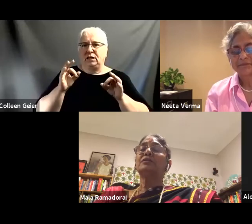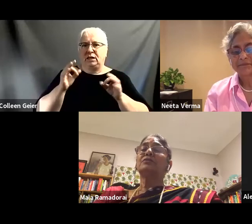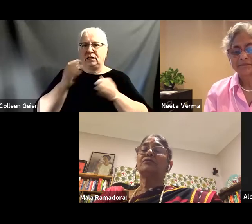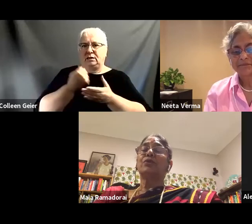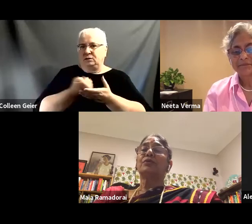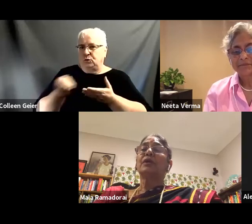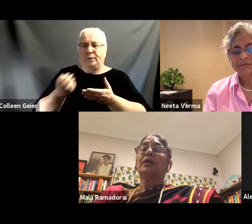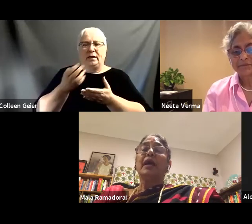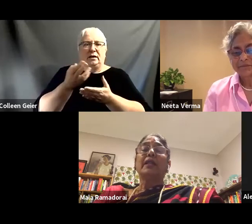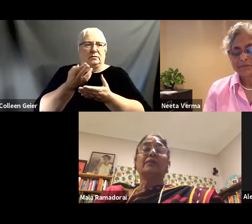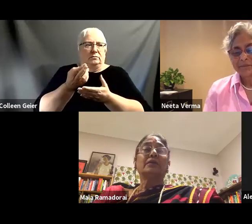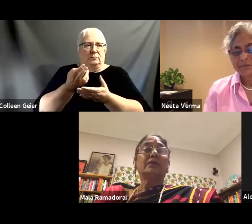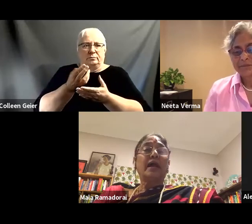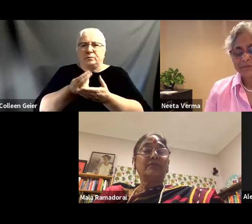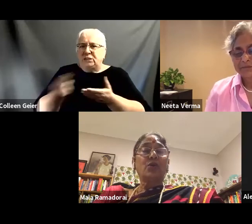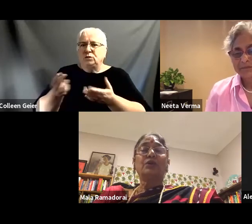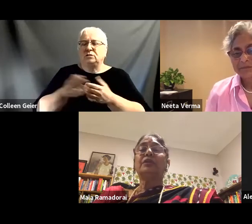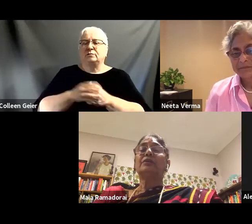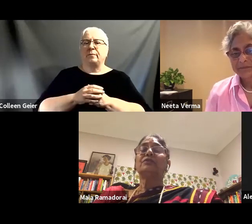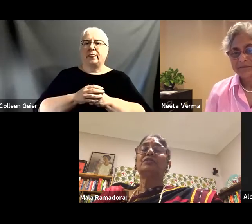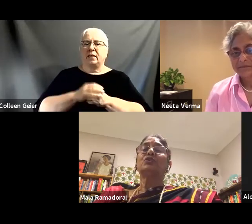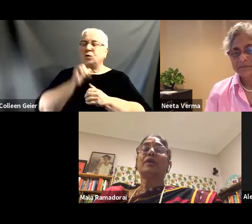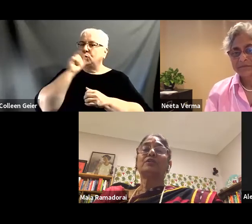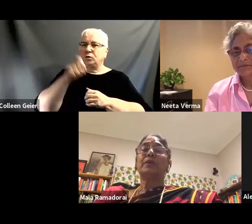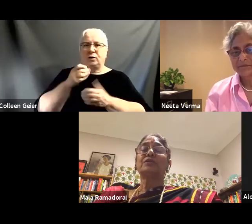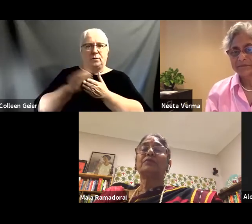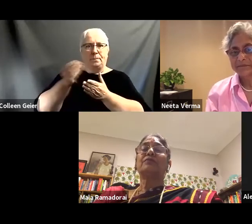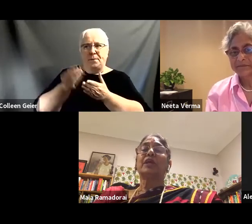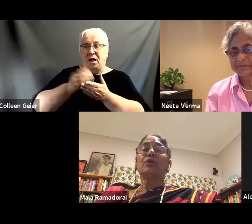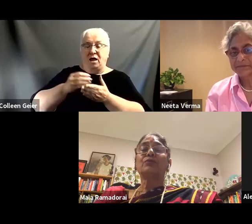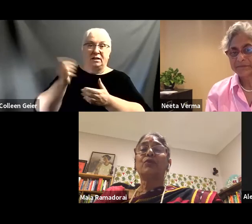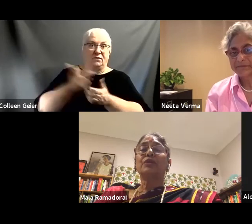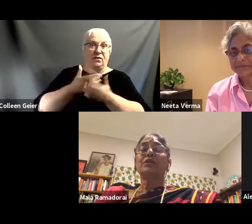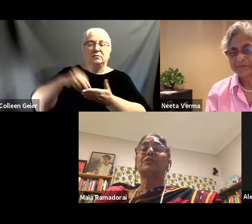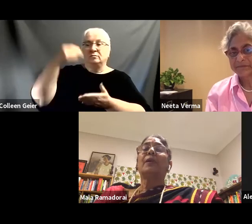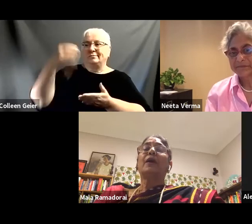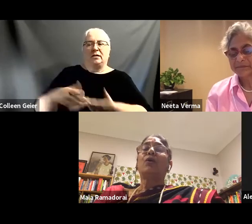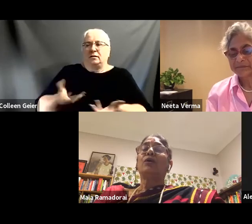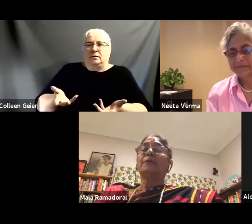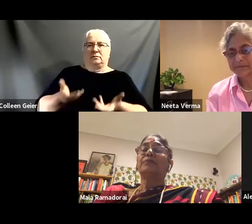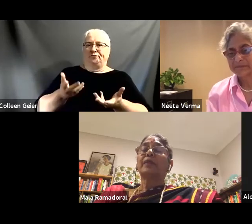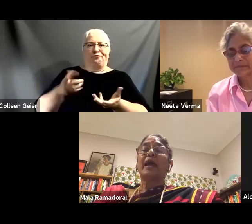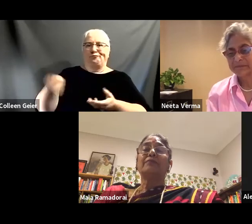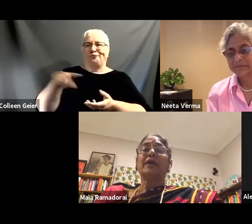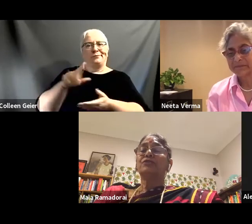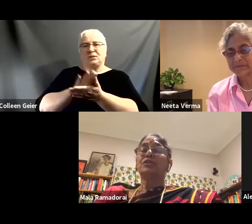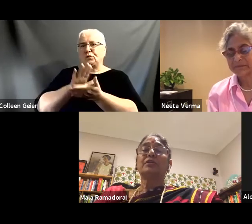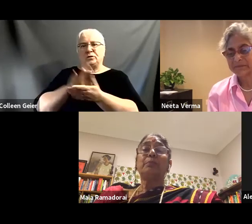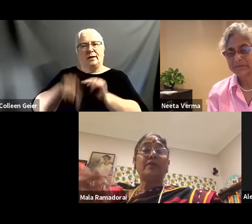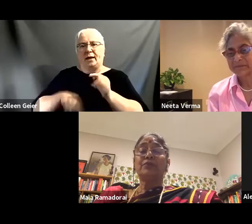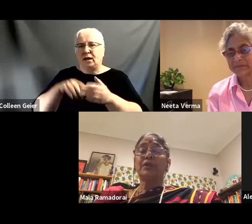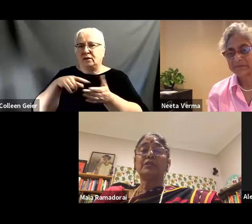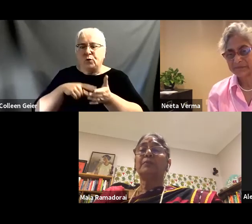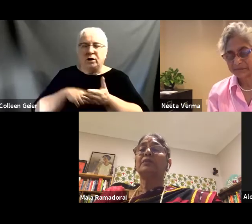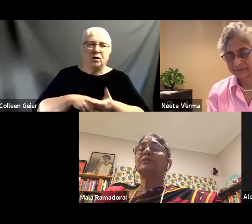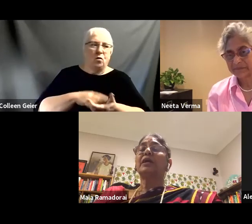buy things and have a content which is so expensive that we cannot afford it, or have children